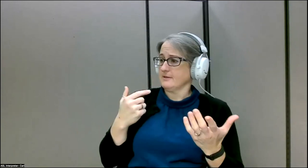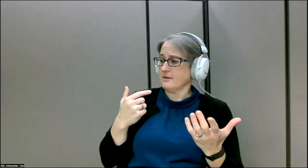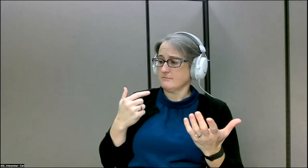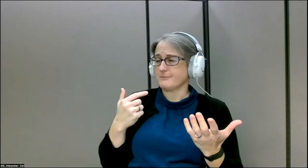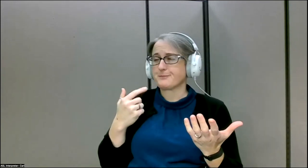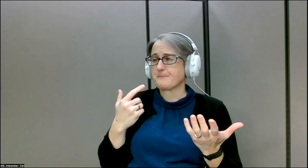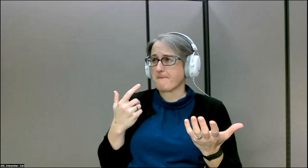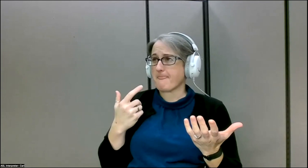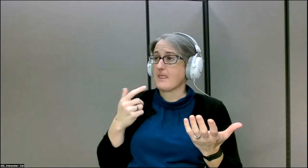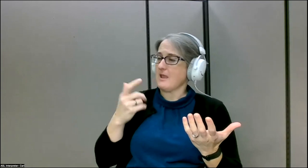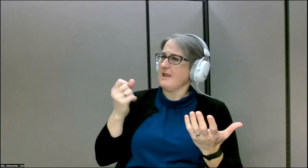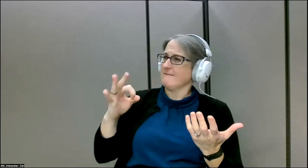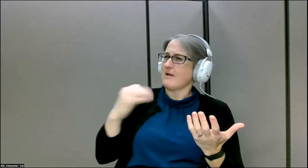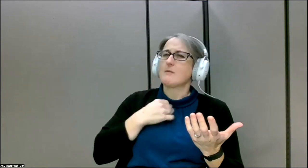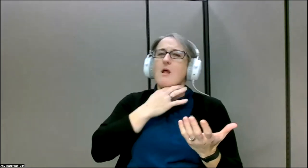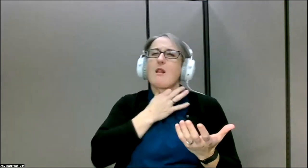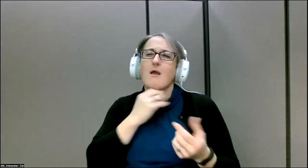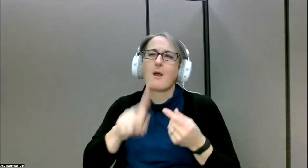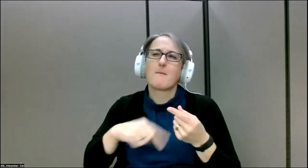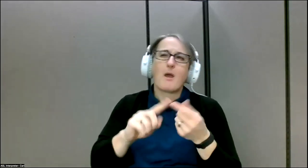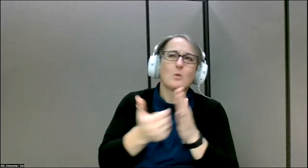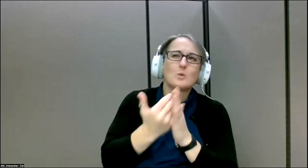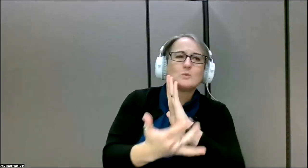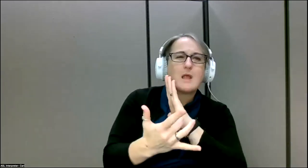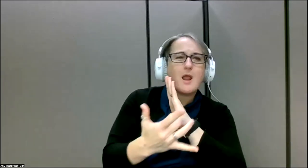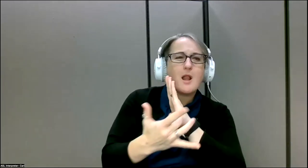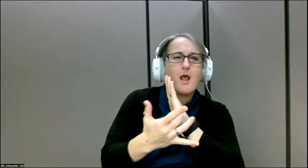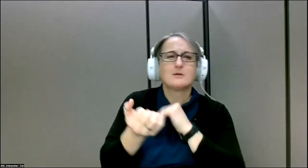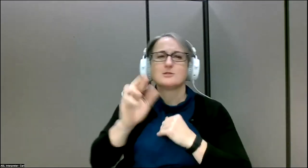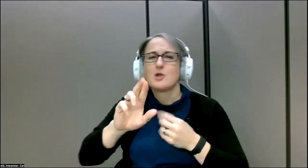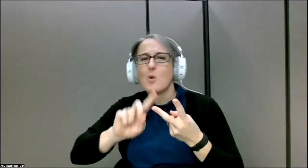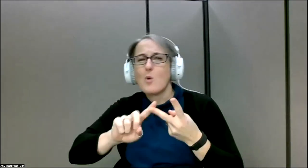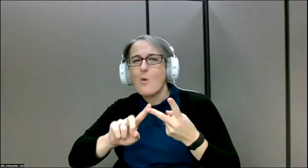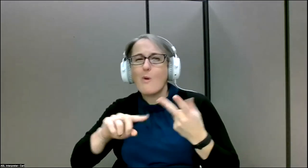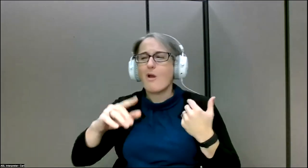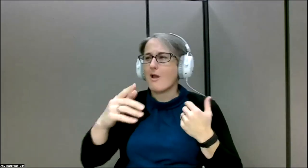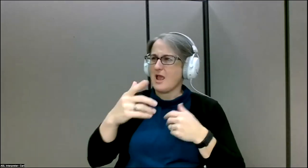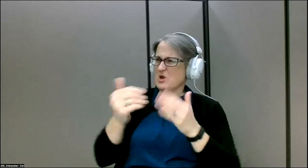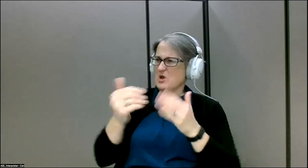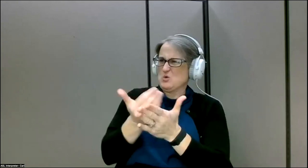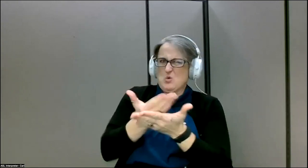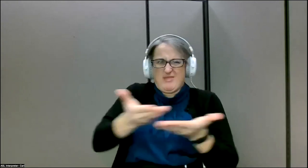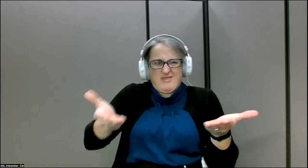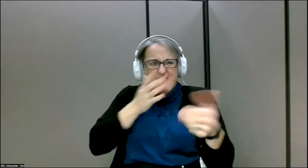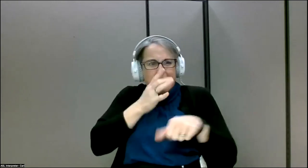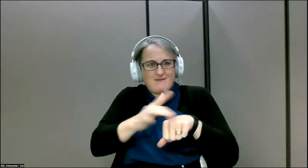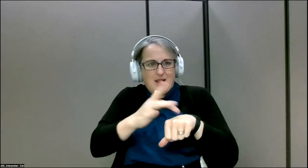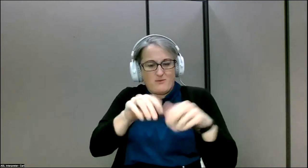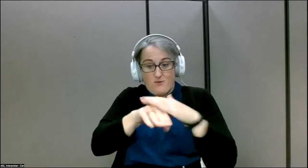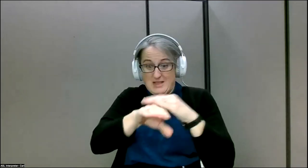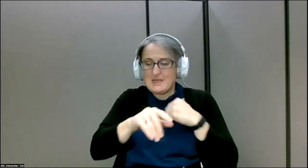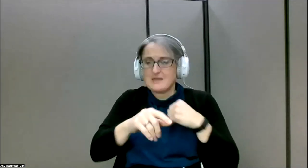new technology or assistive device, I'm like, really, who actually designed this? You're right.